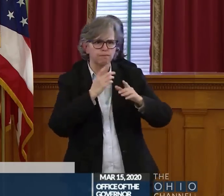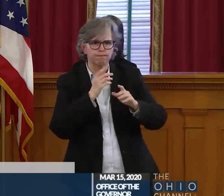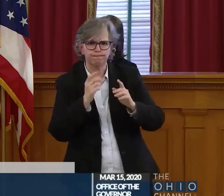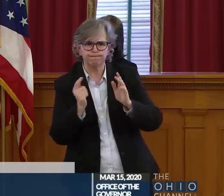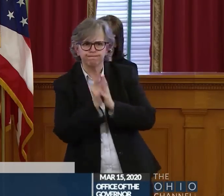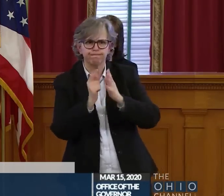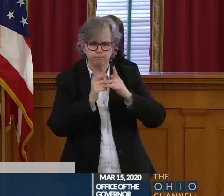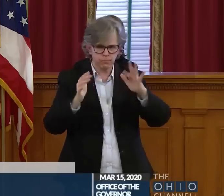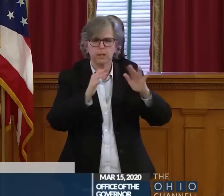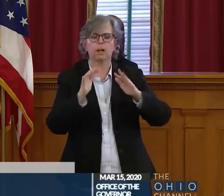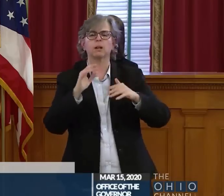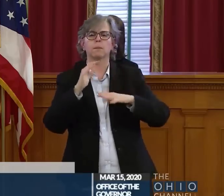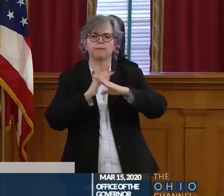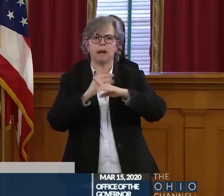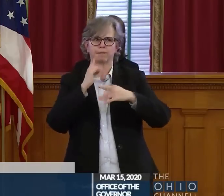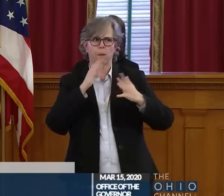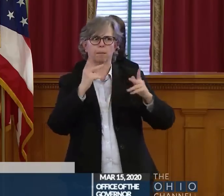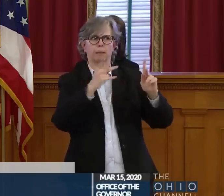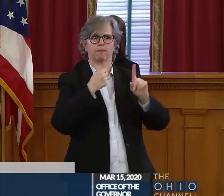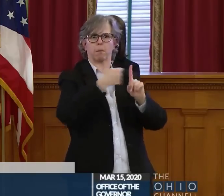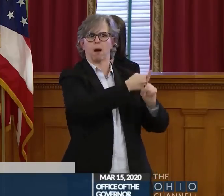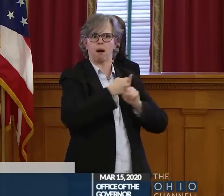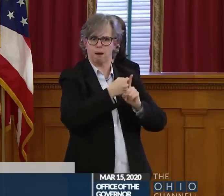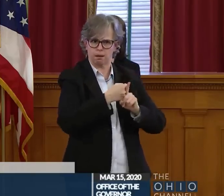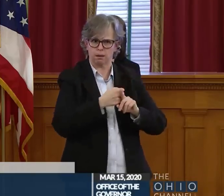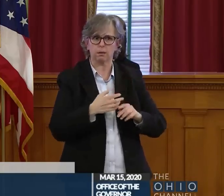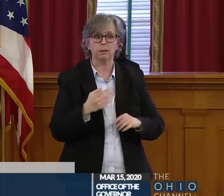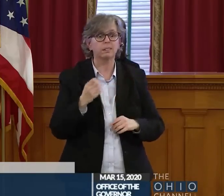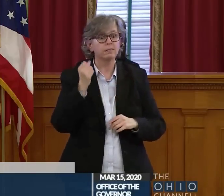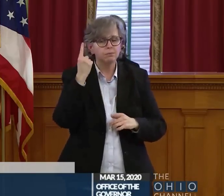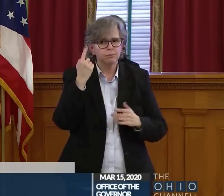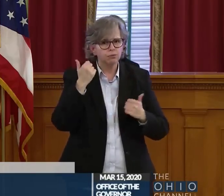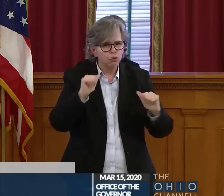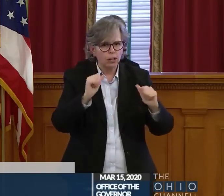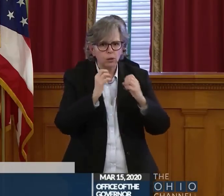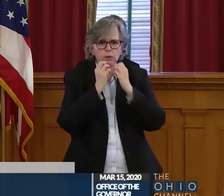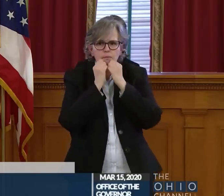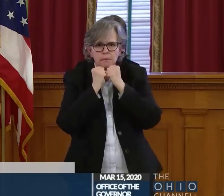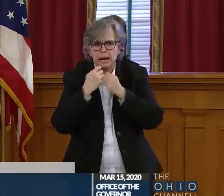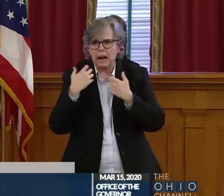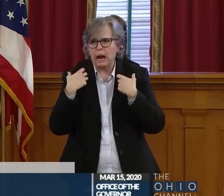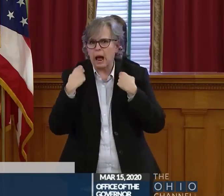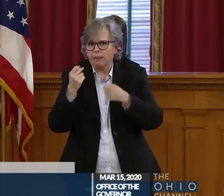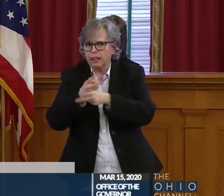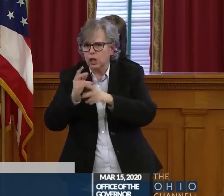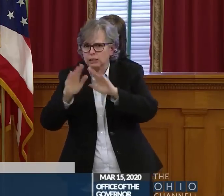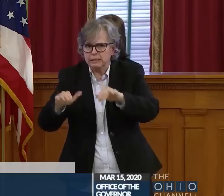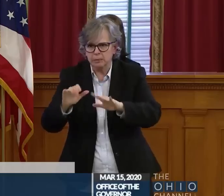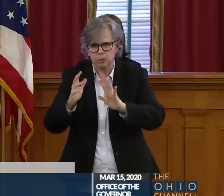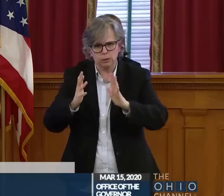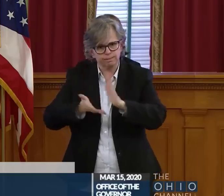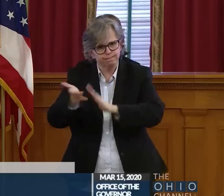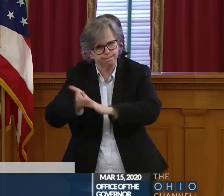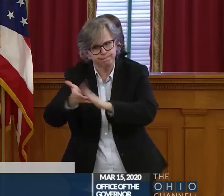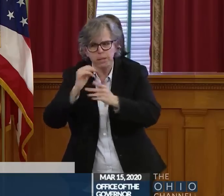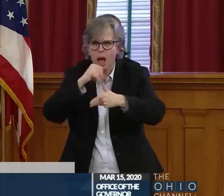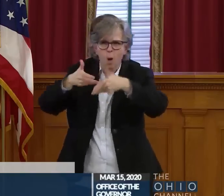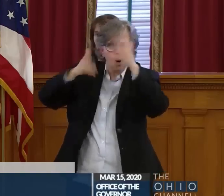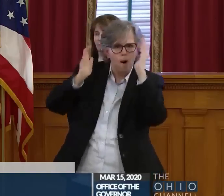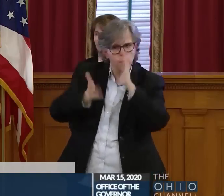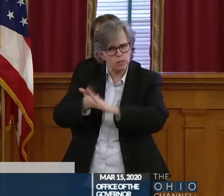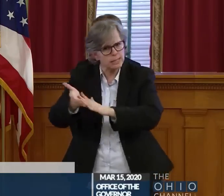also enable, as Dr. Acton said, our healthcare system to not implode. That our healthcare system is vitally important, not only